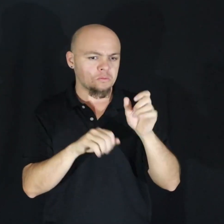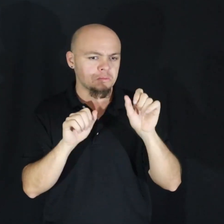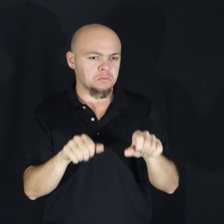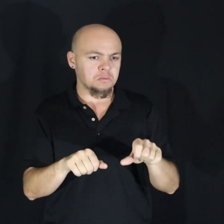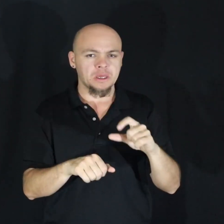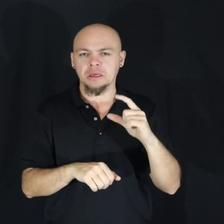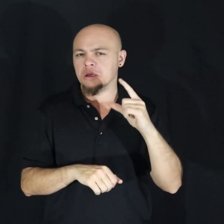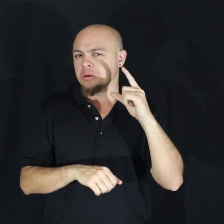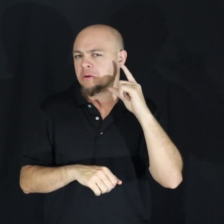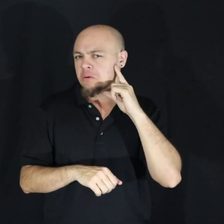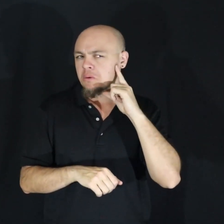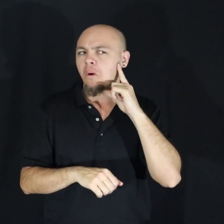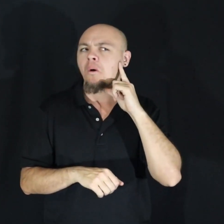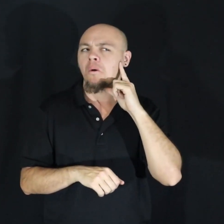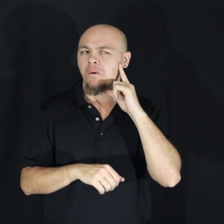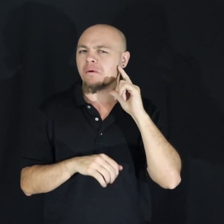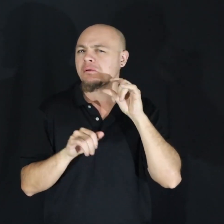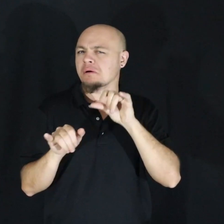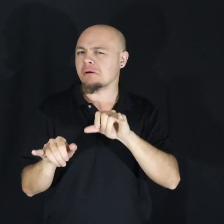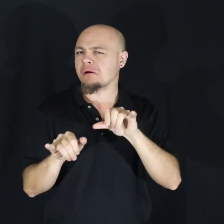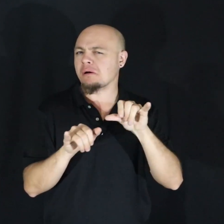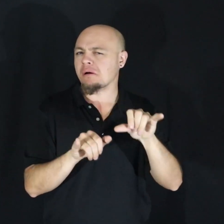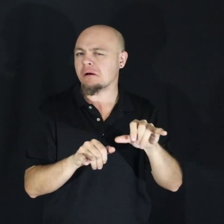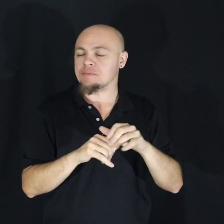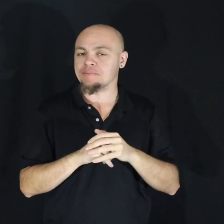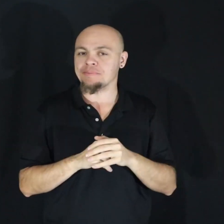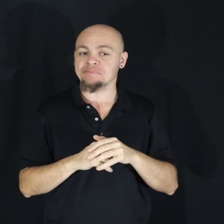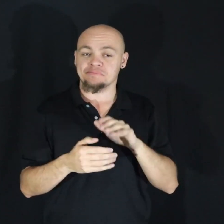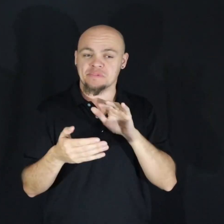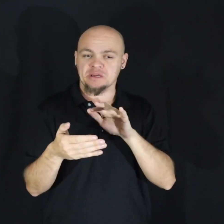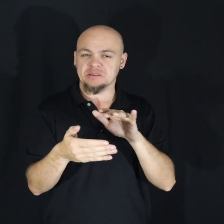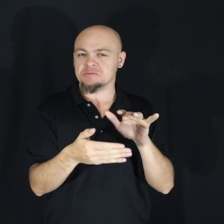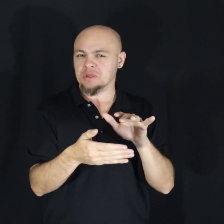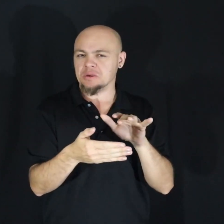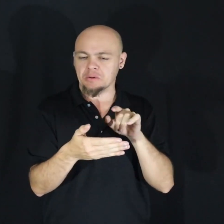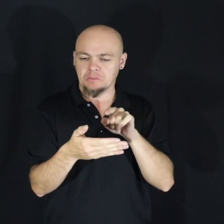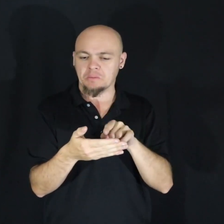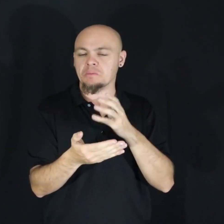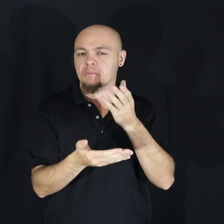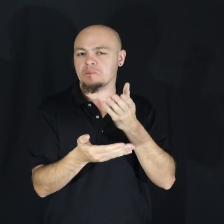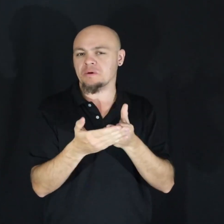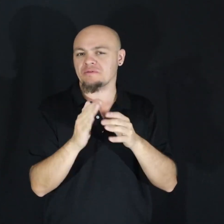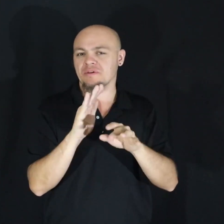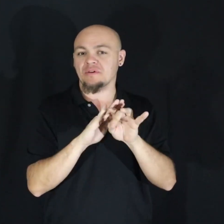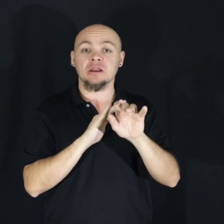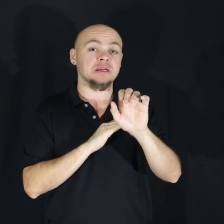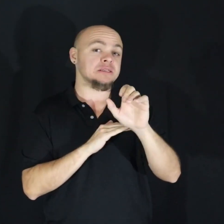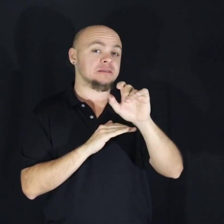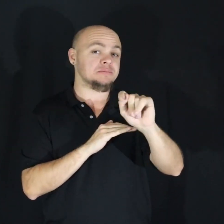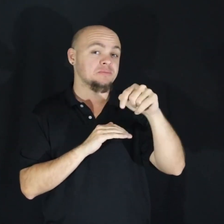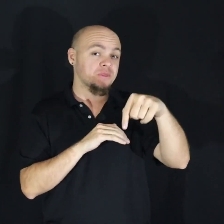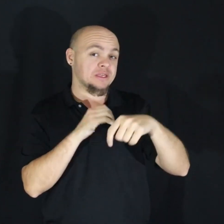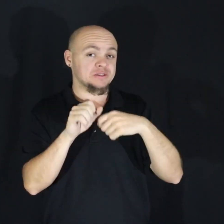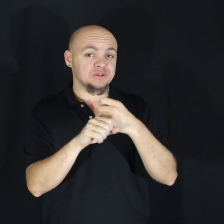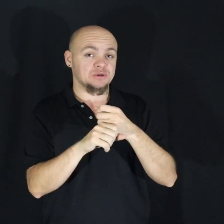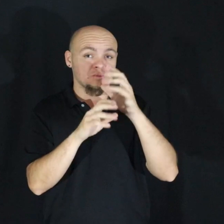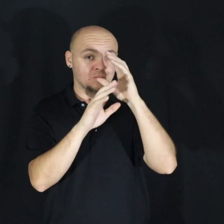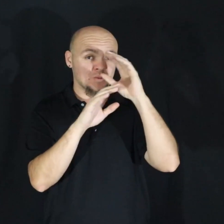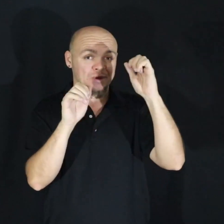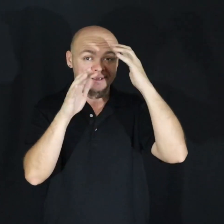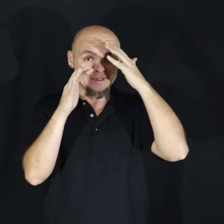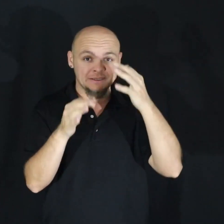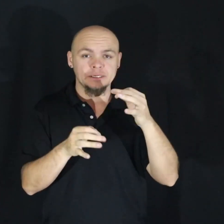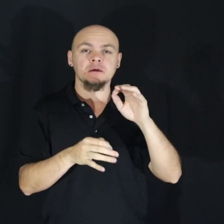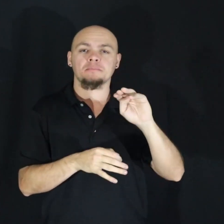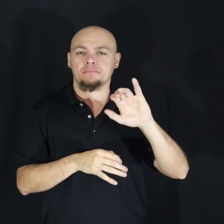Sounds familiar. Well, the study did its job. September of this year, the president had determined that